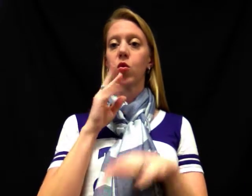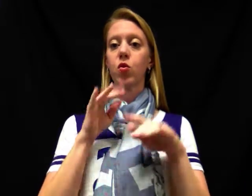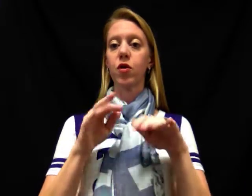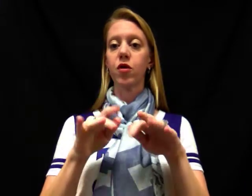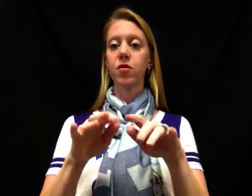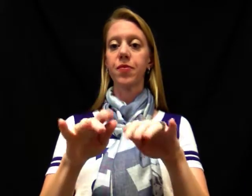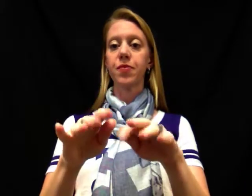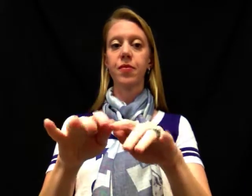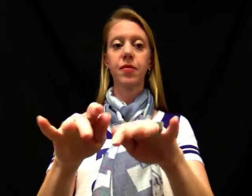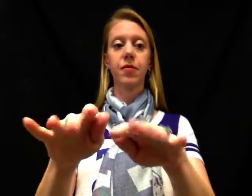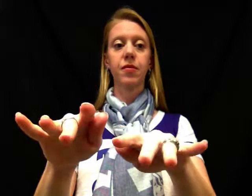river,